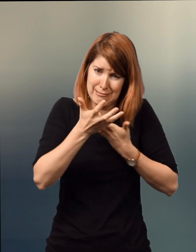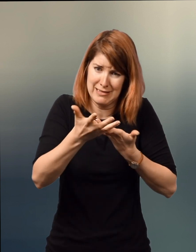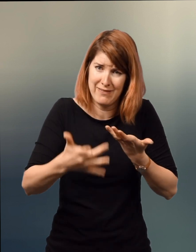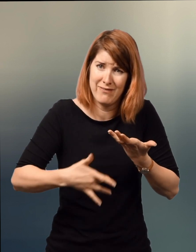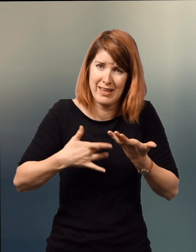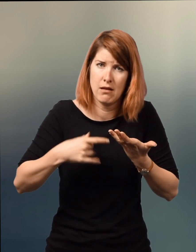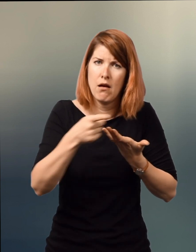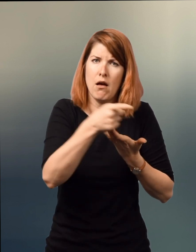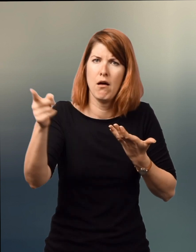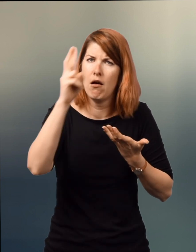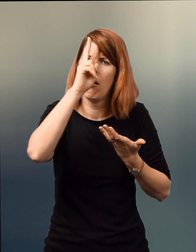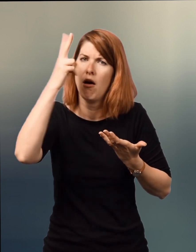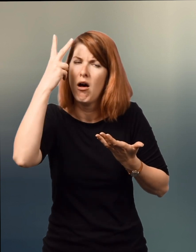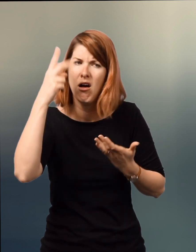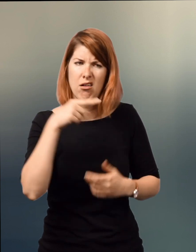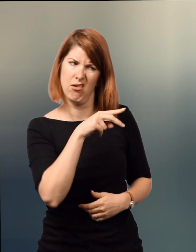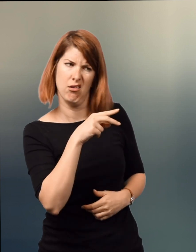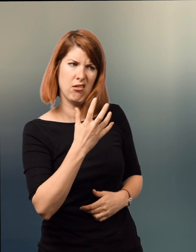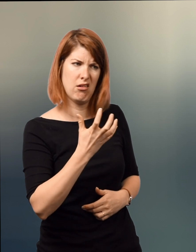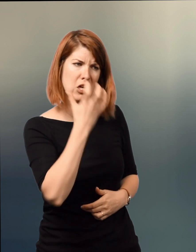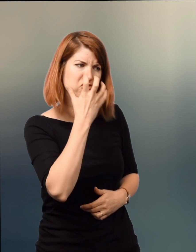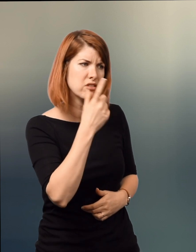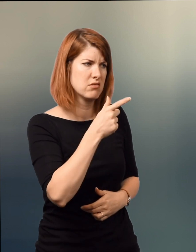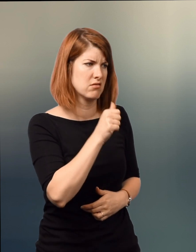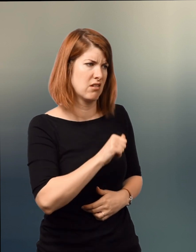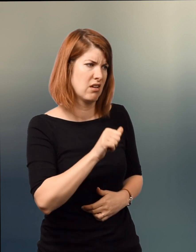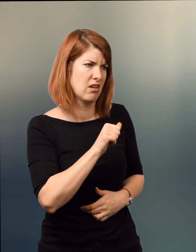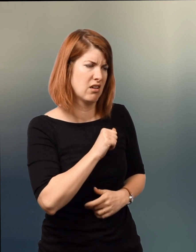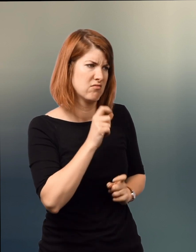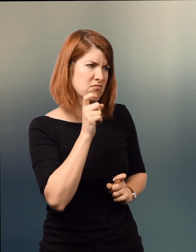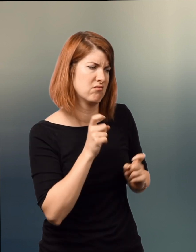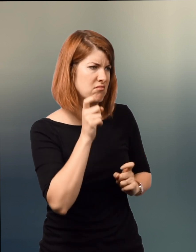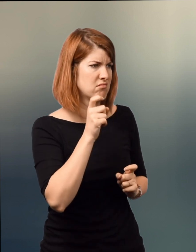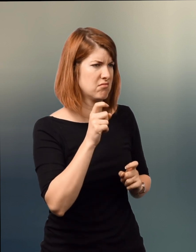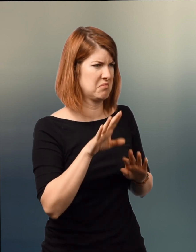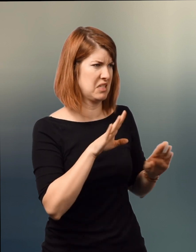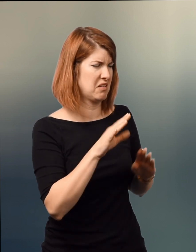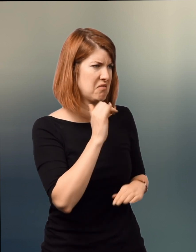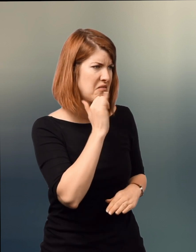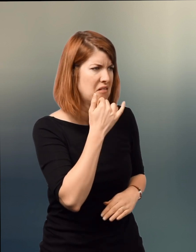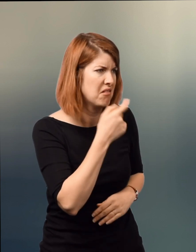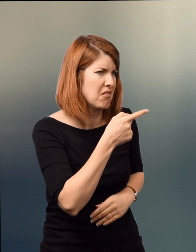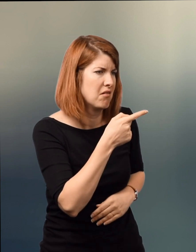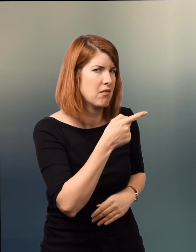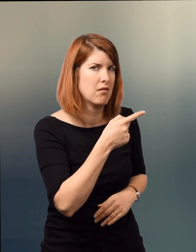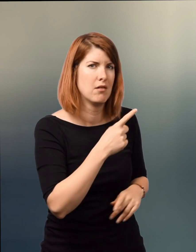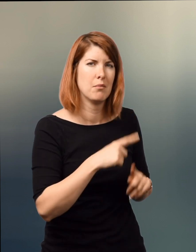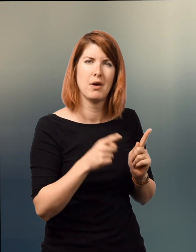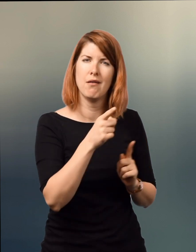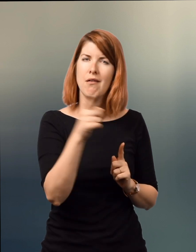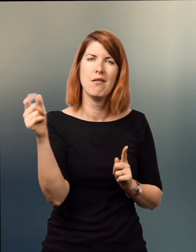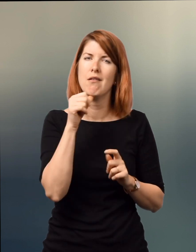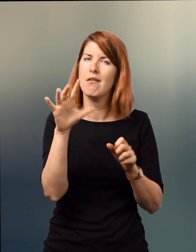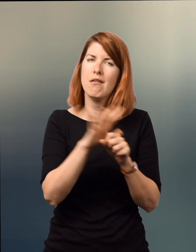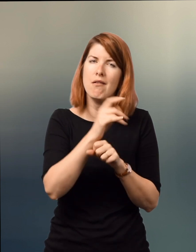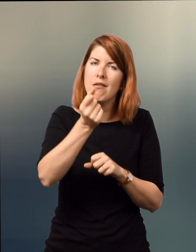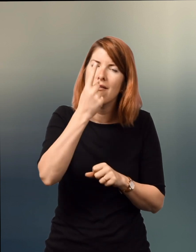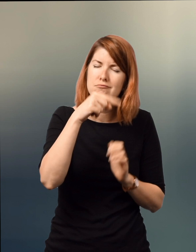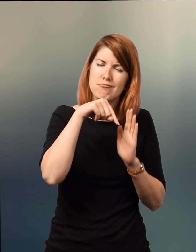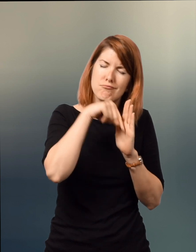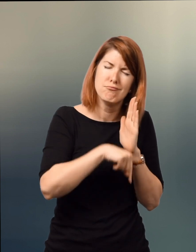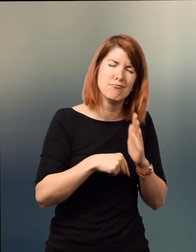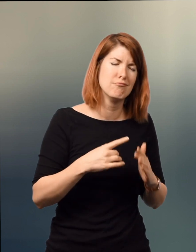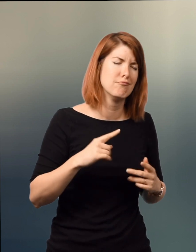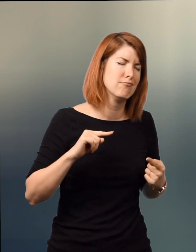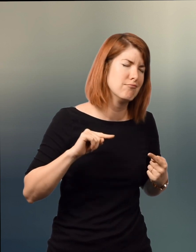are misinterpreted as anger, attitude, or behavior issues, without the understanding of the deep pain and